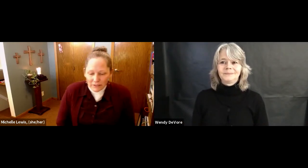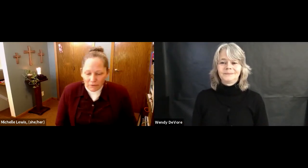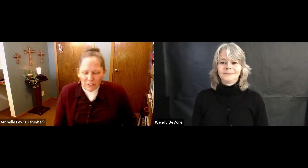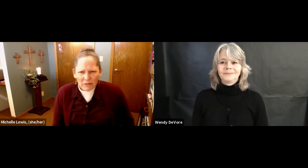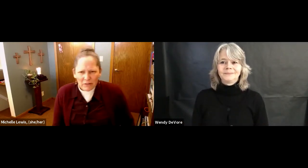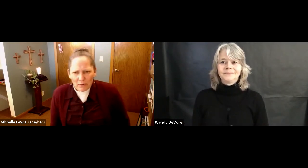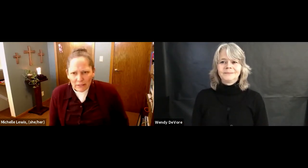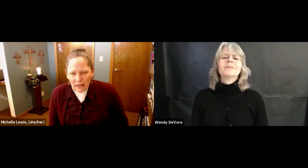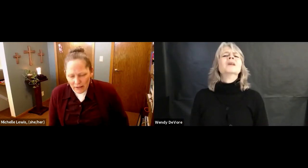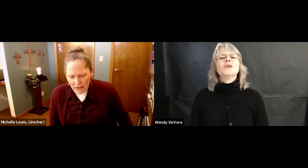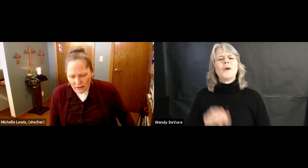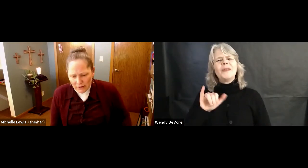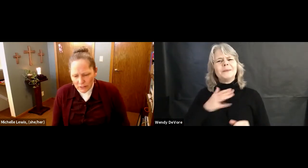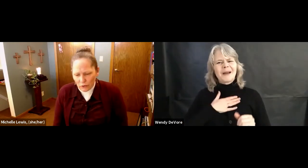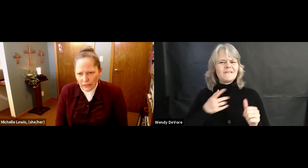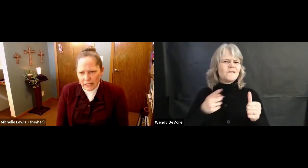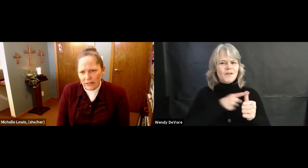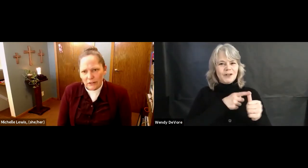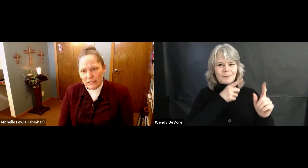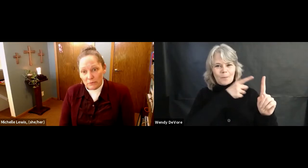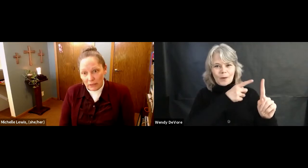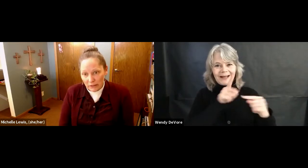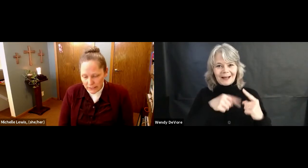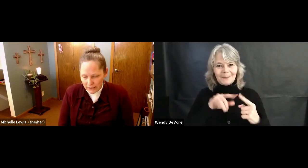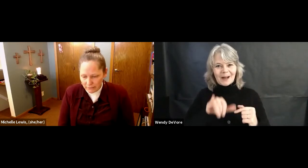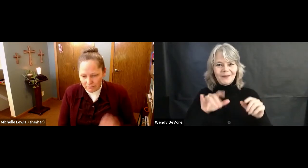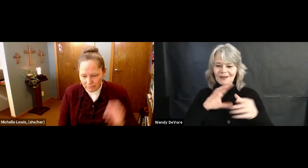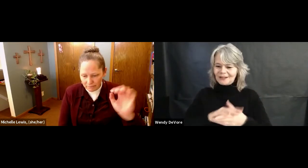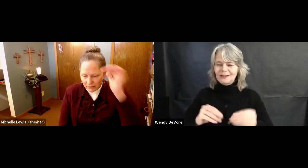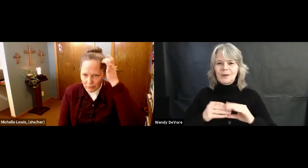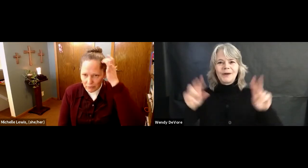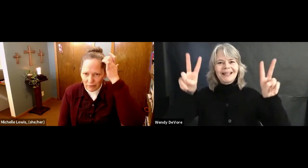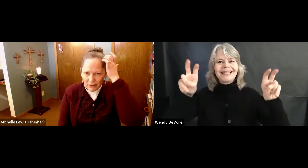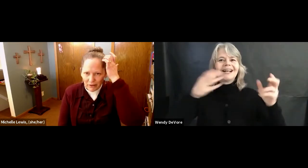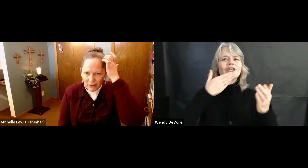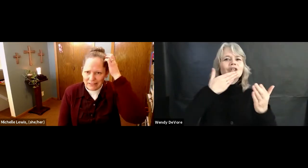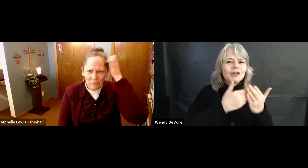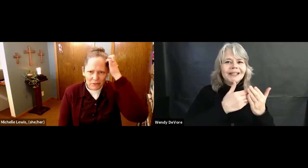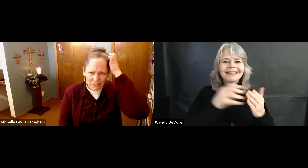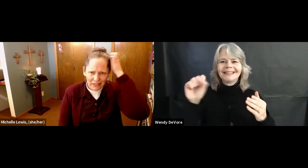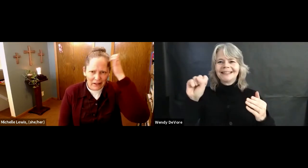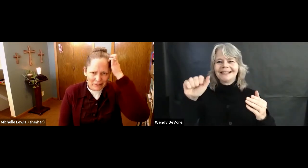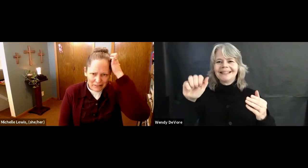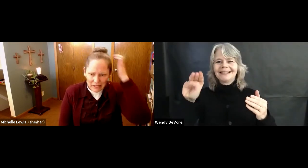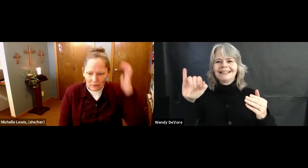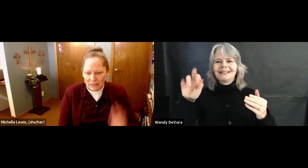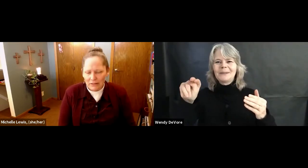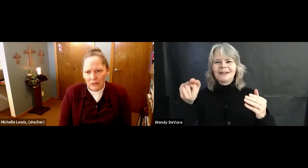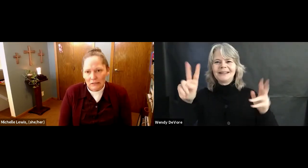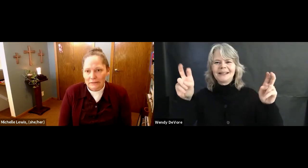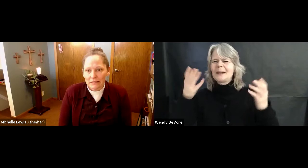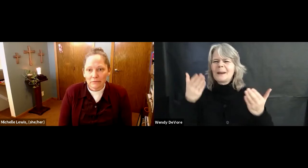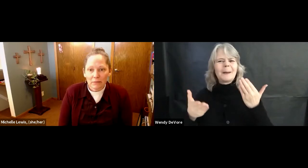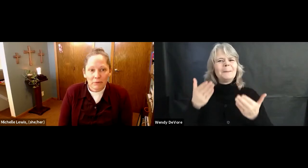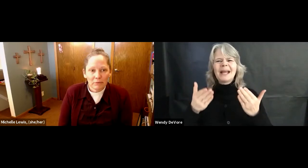So that's the first thing I want to say about that story, the Good Samaritan. We might want to stop using that name and